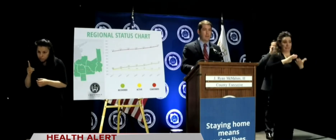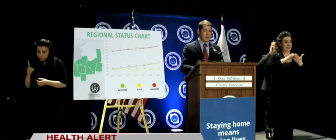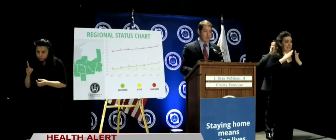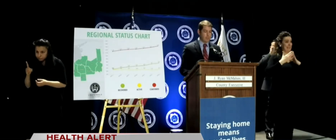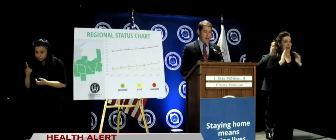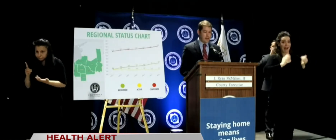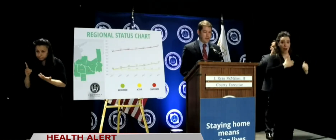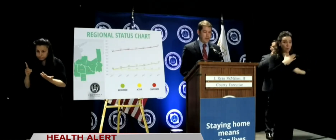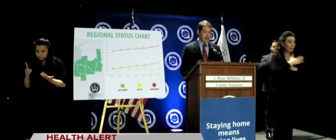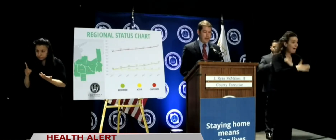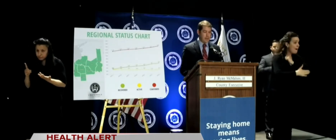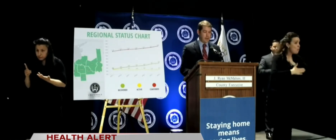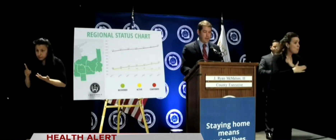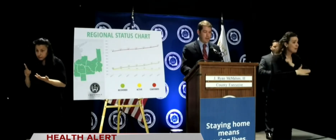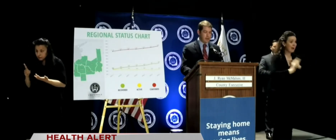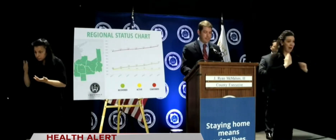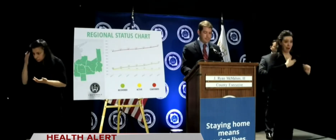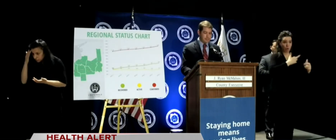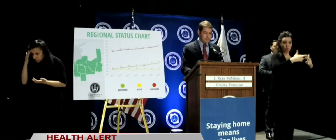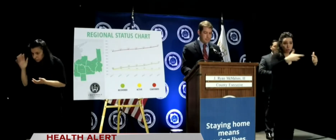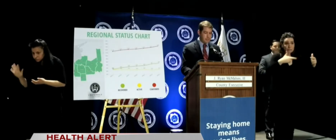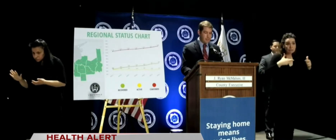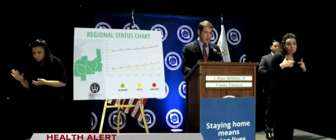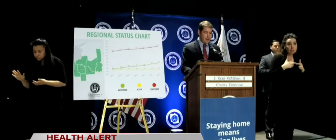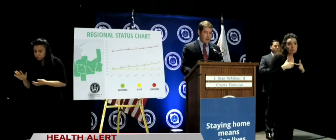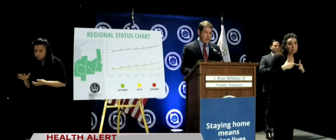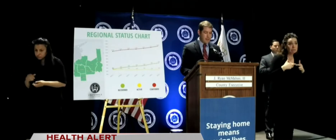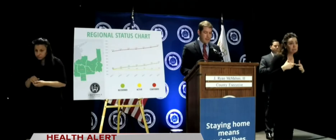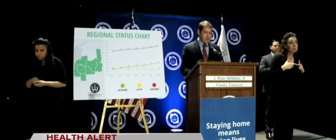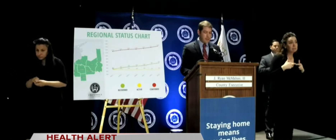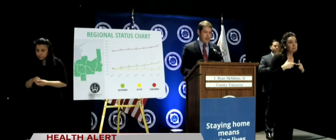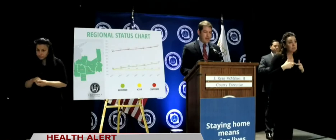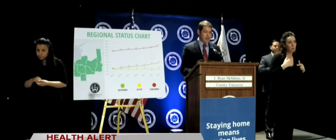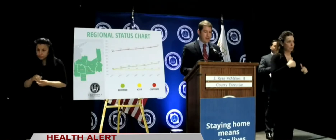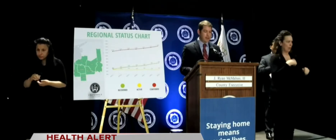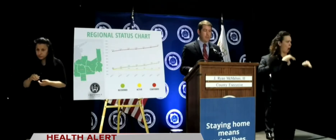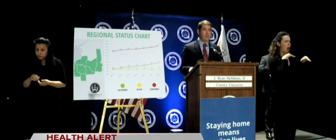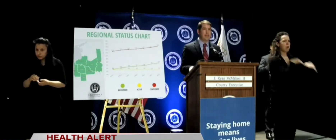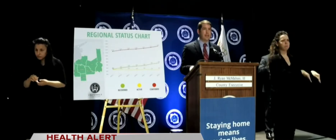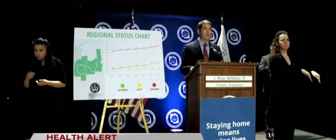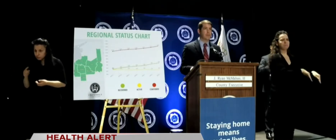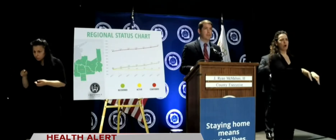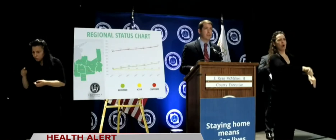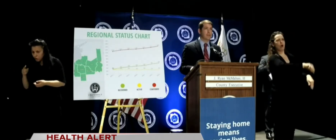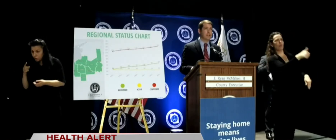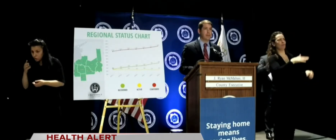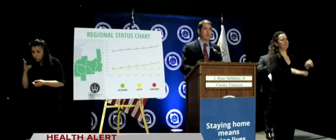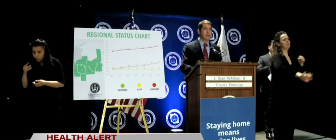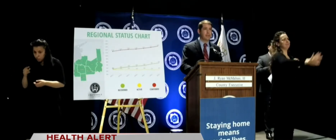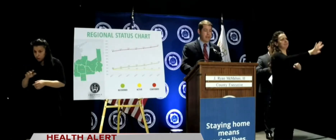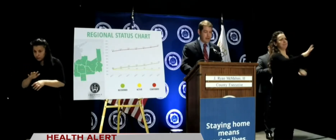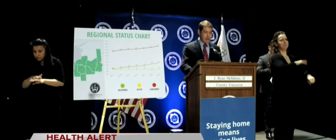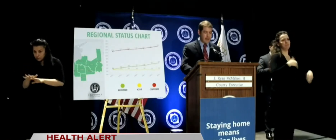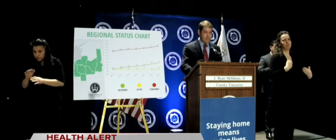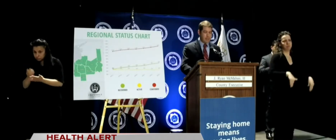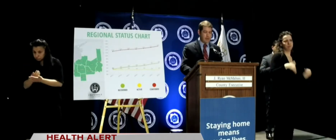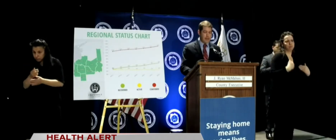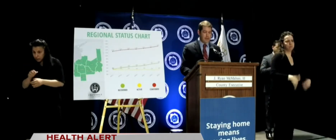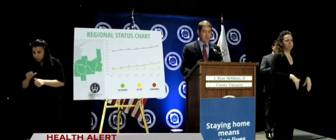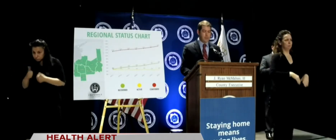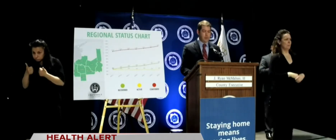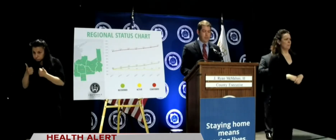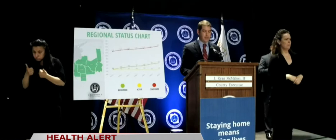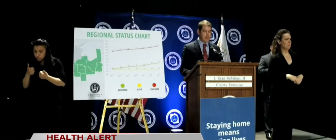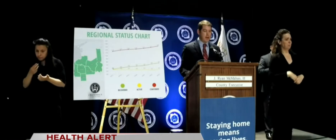on that road back to economic recovery. As a reminder, the task force that we established is an 8-member